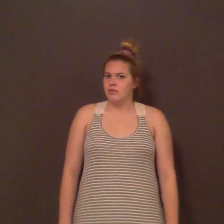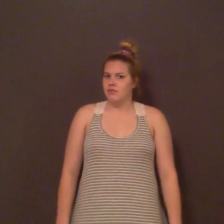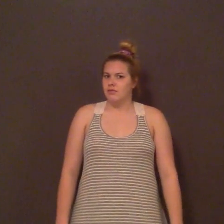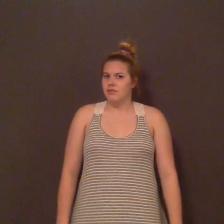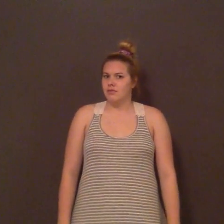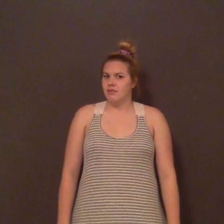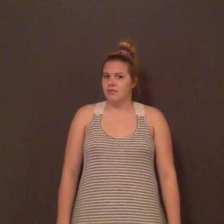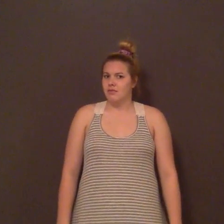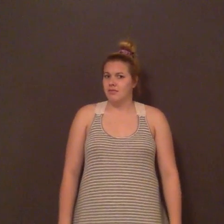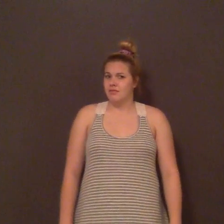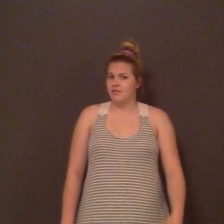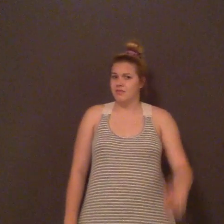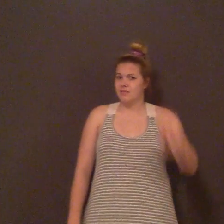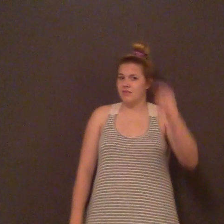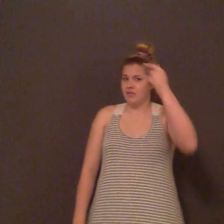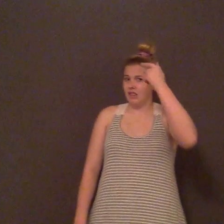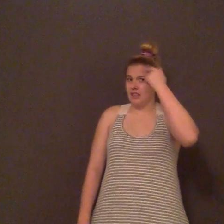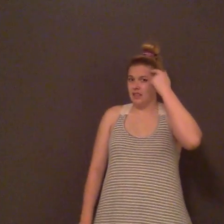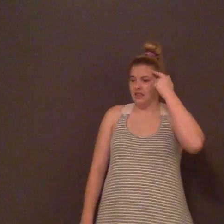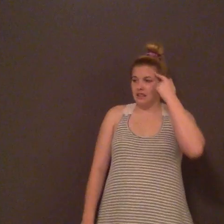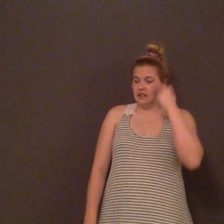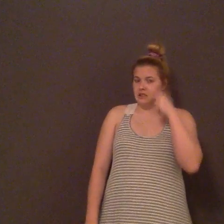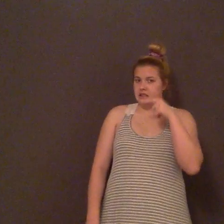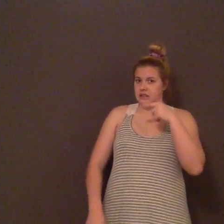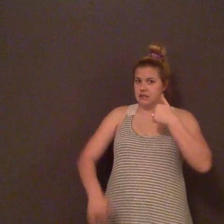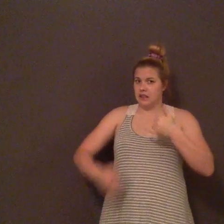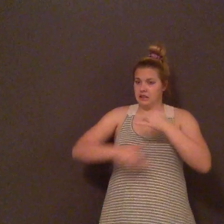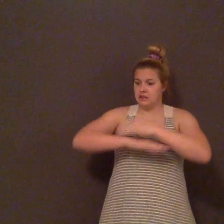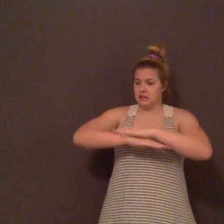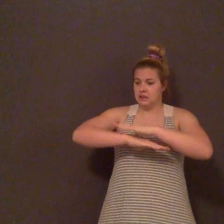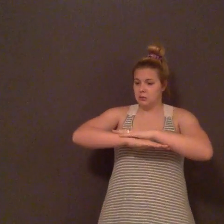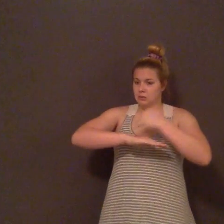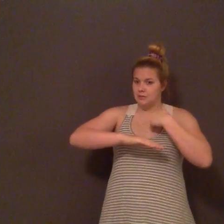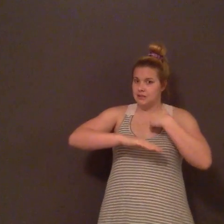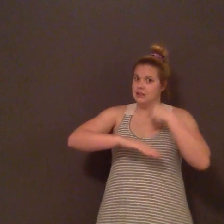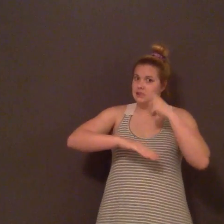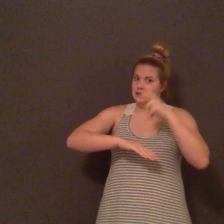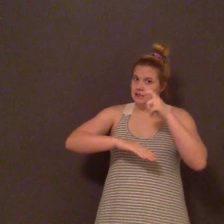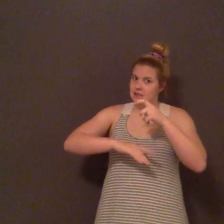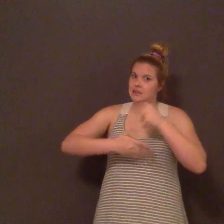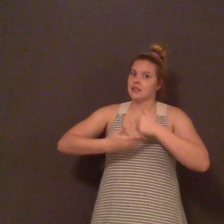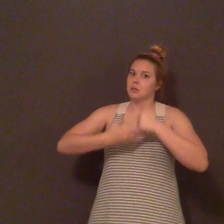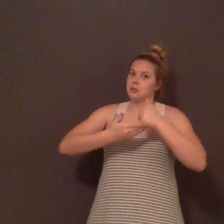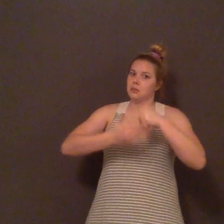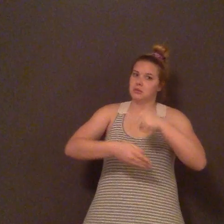I think that a certain someone at this table owes another someone at this table a small favor.